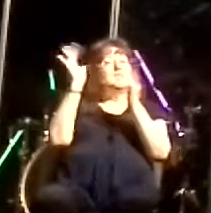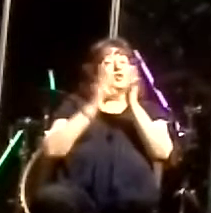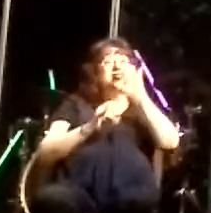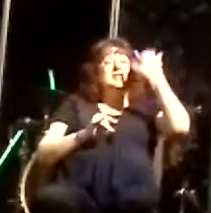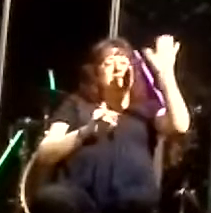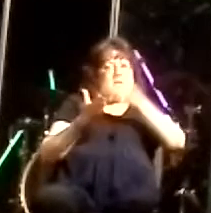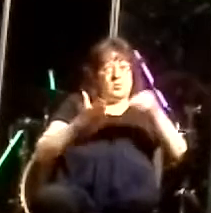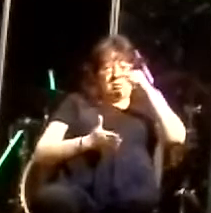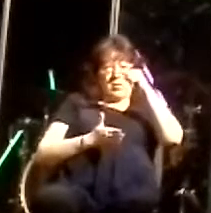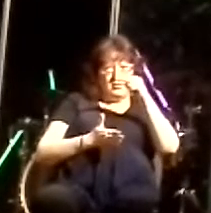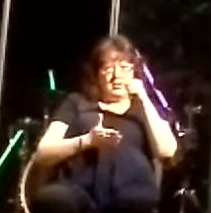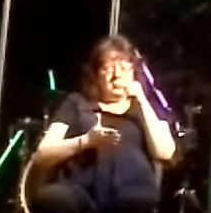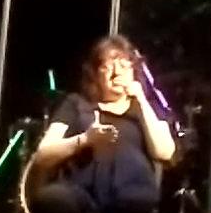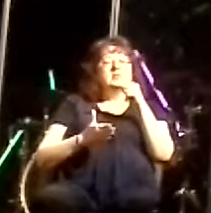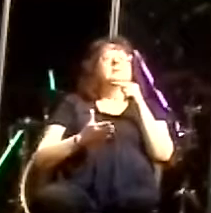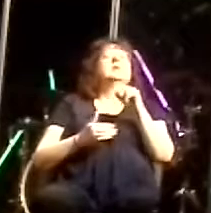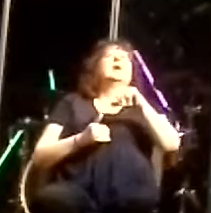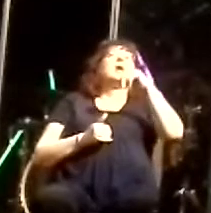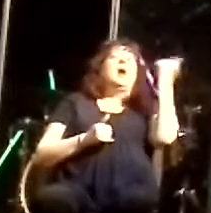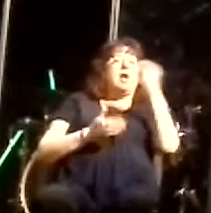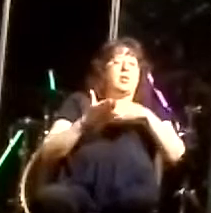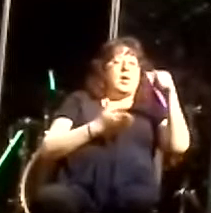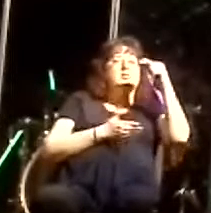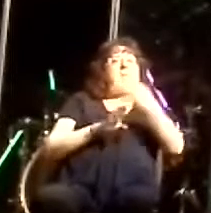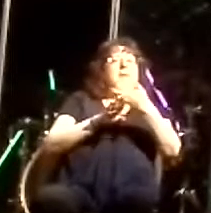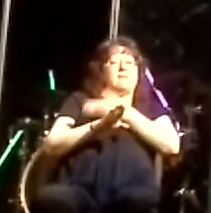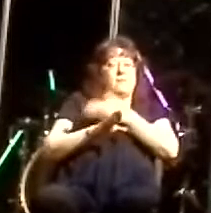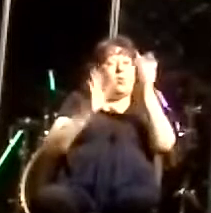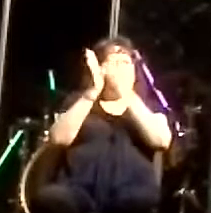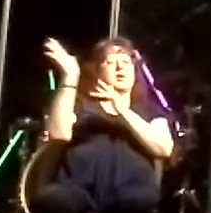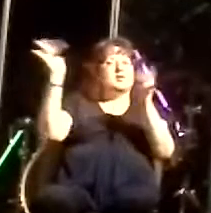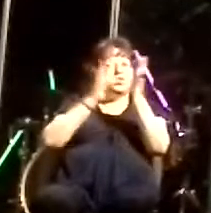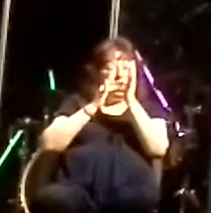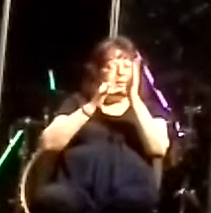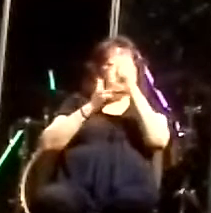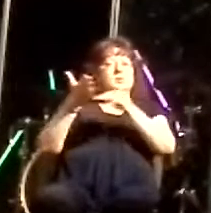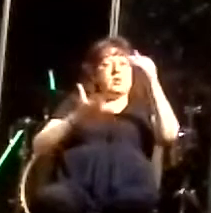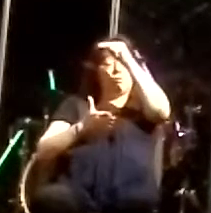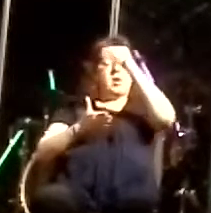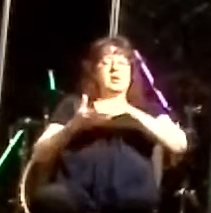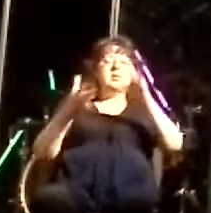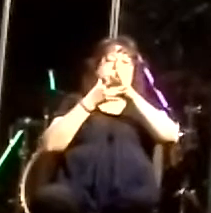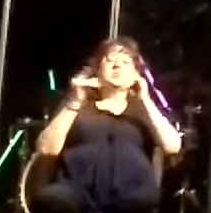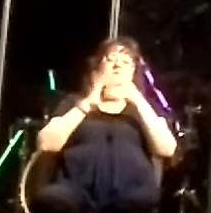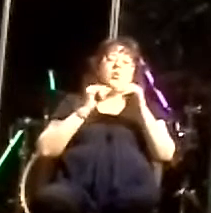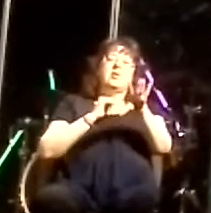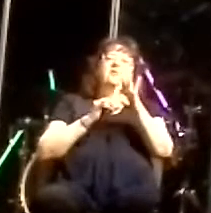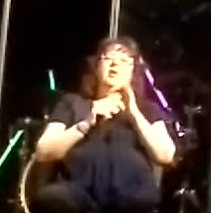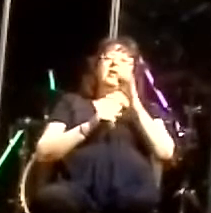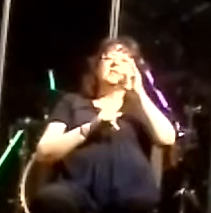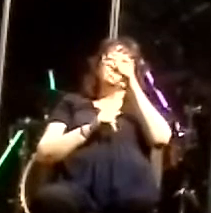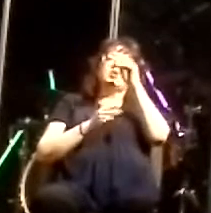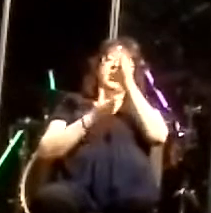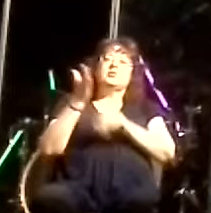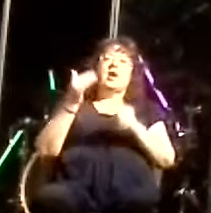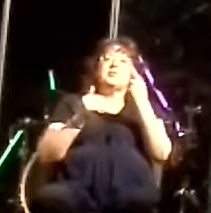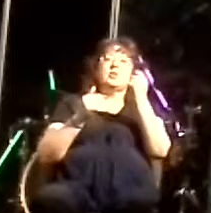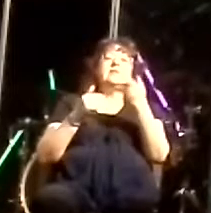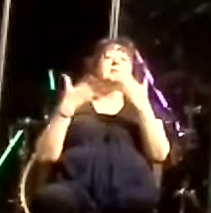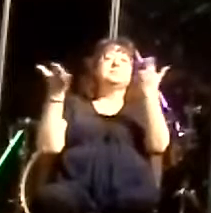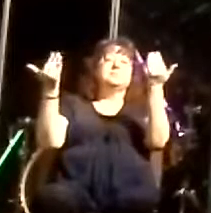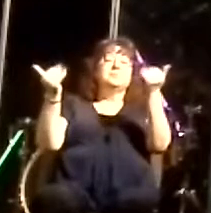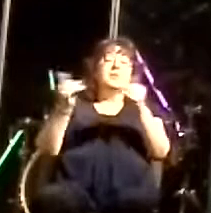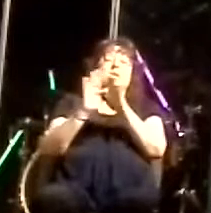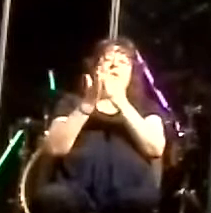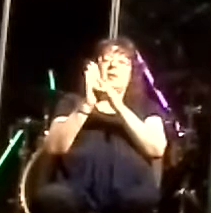resurrection that you first think about. It's the resurrection before the resurrection. The story is found in John chapter 11. So everybody in the house, go to